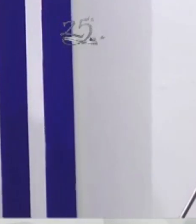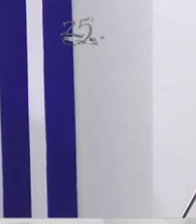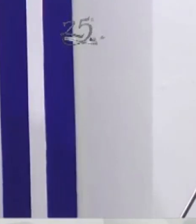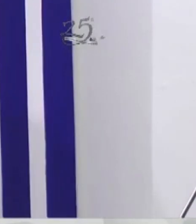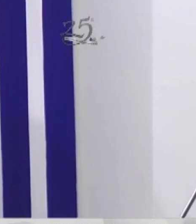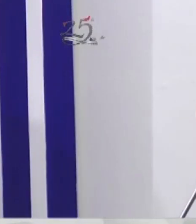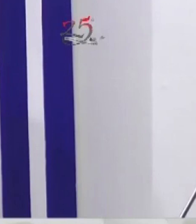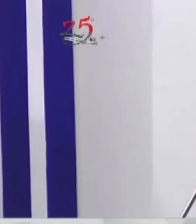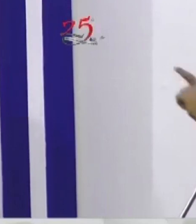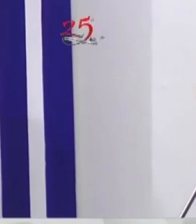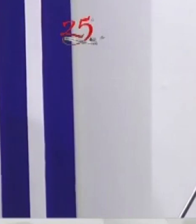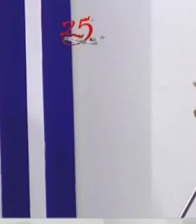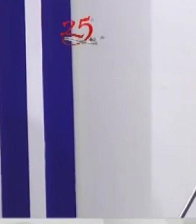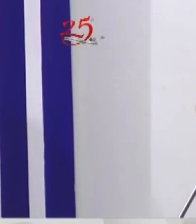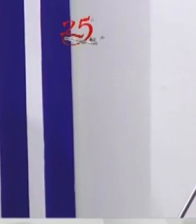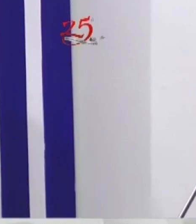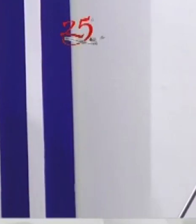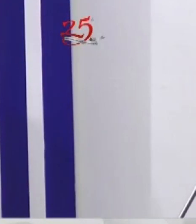Medical Laboratory Scientists. Mm-hmm.